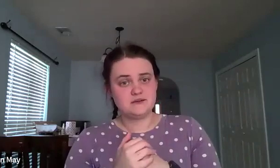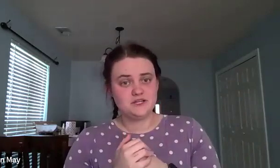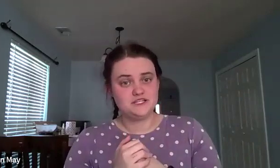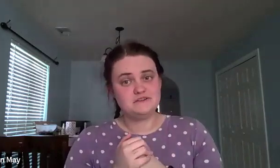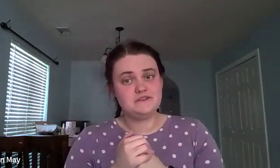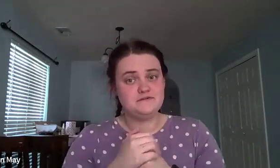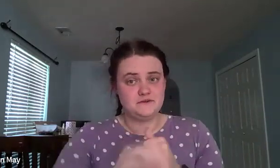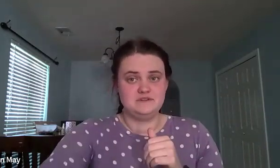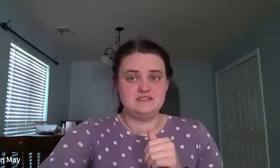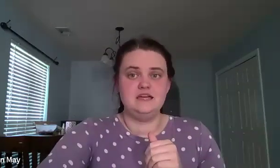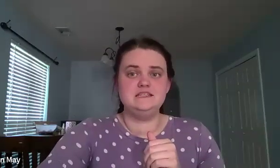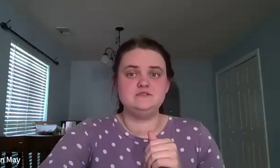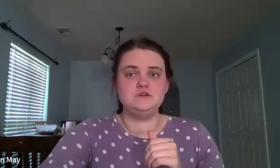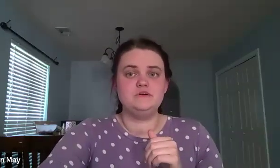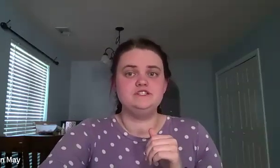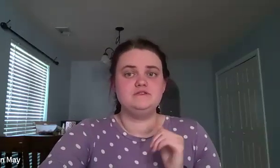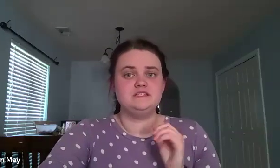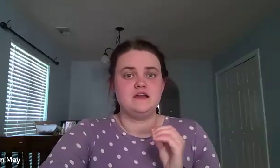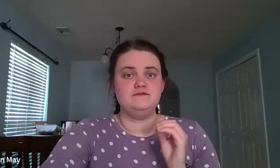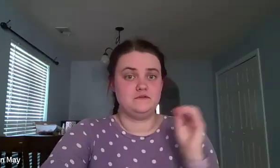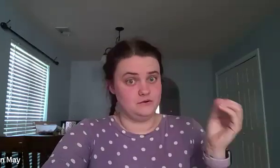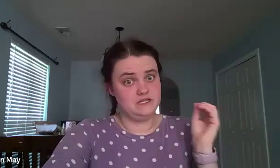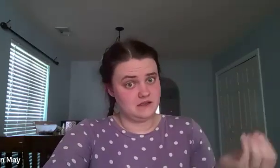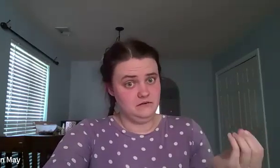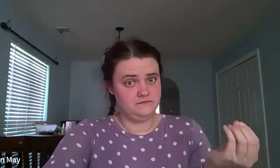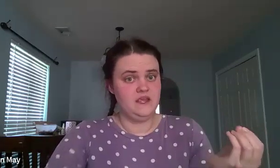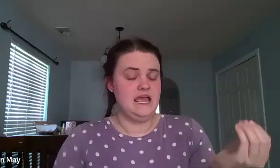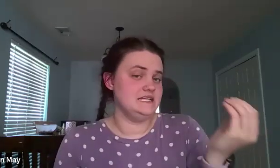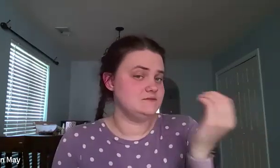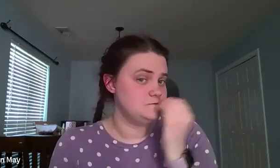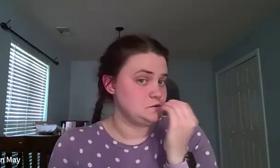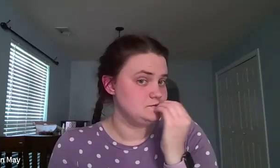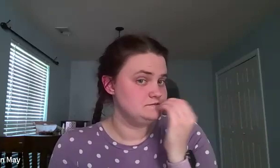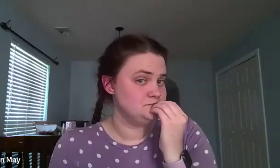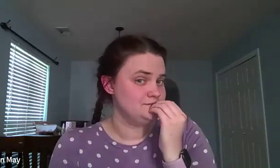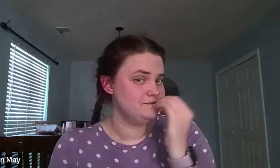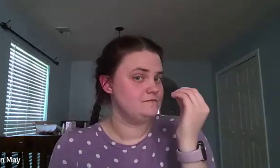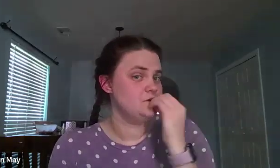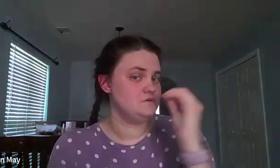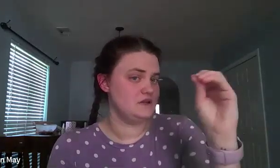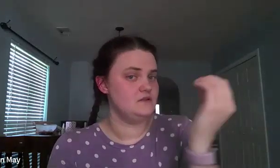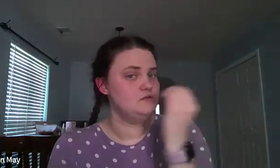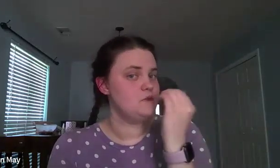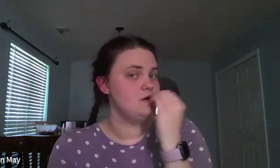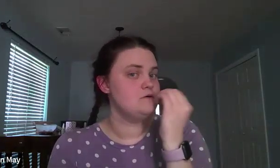we're going to do for the food signs is we're going to do the sign for food itself, and it's food. Food. So like a little O and you